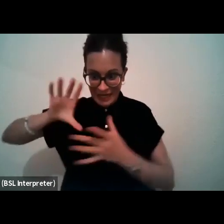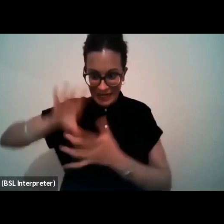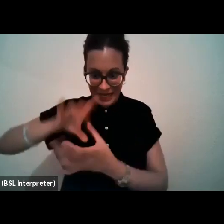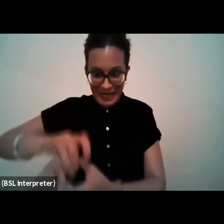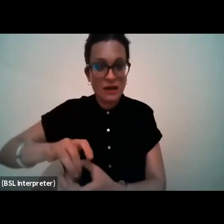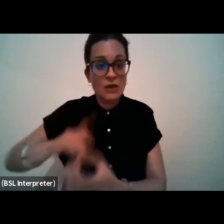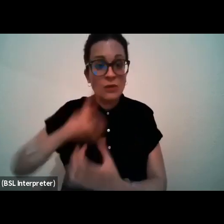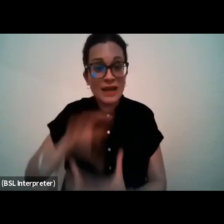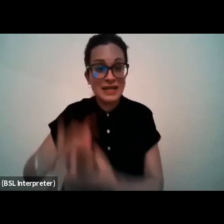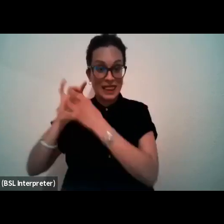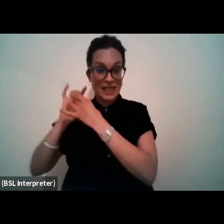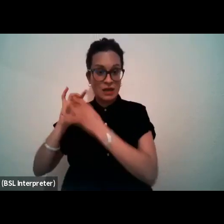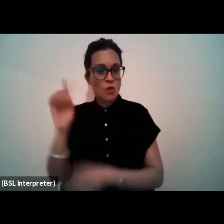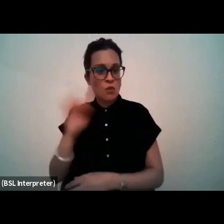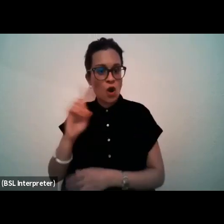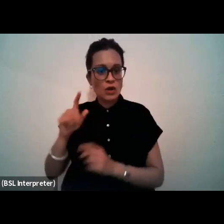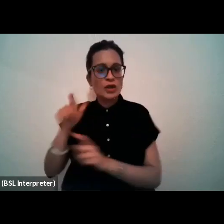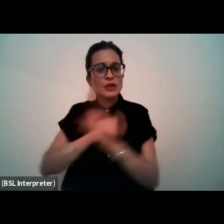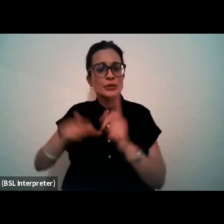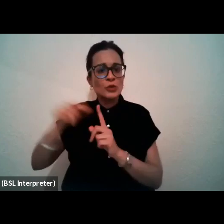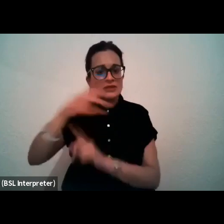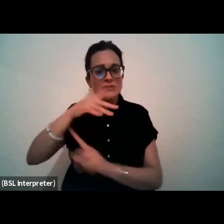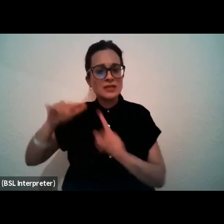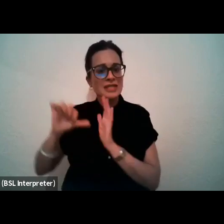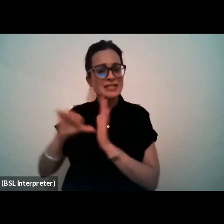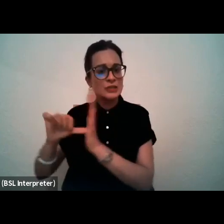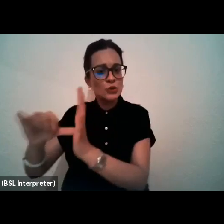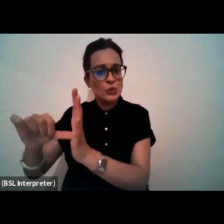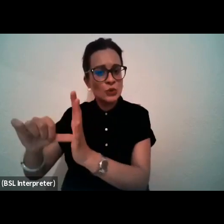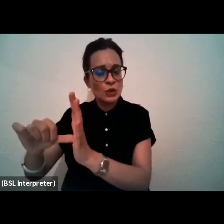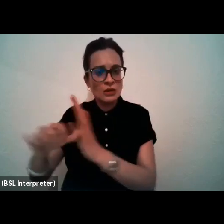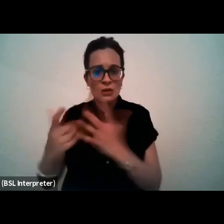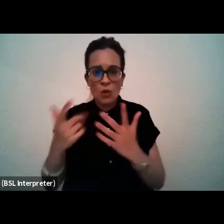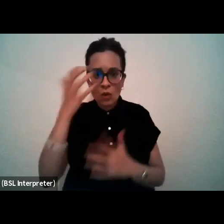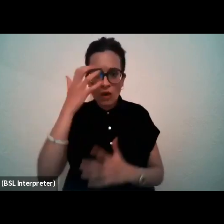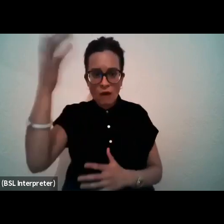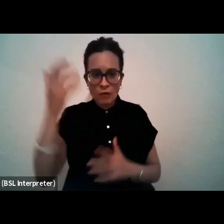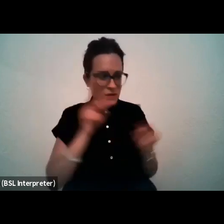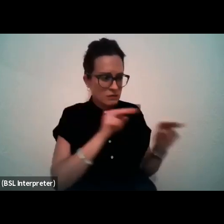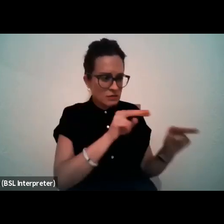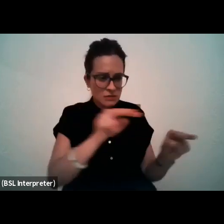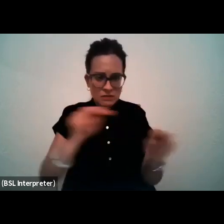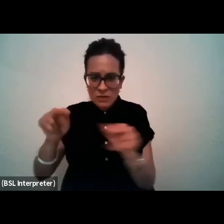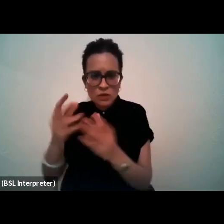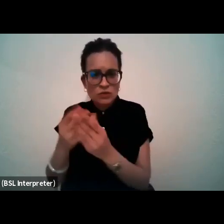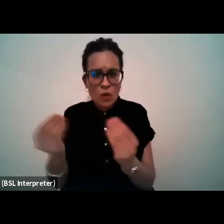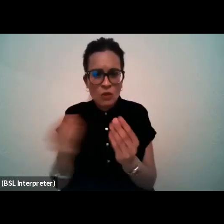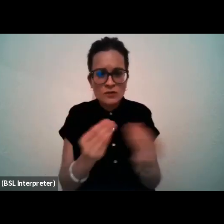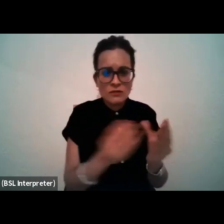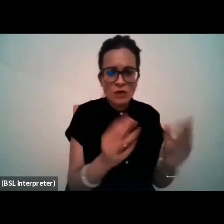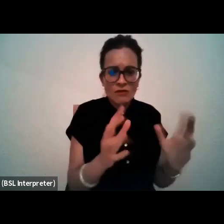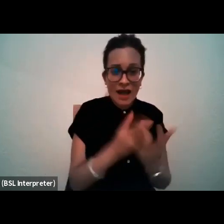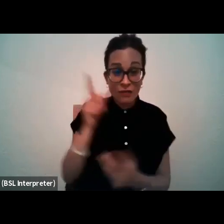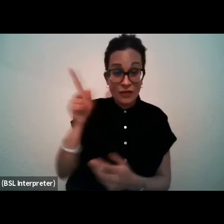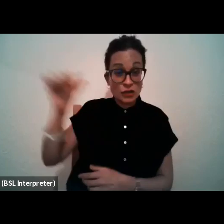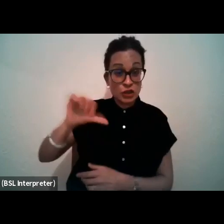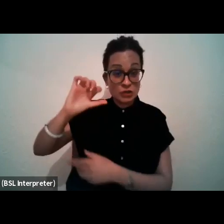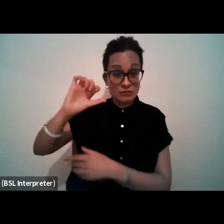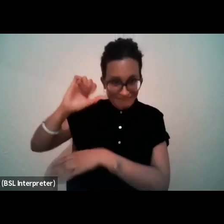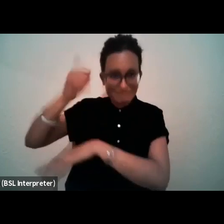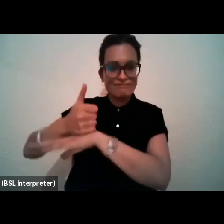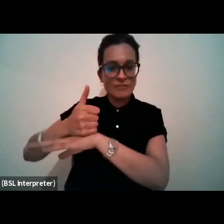to societal issues, and any government that's looking to solve these issues would have actually put something in